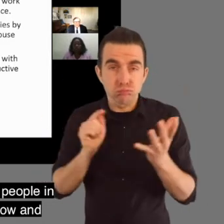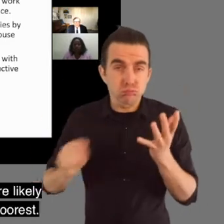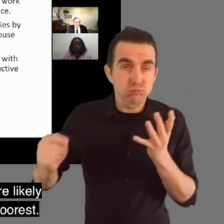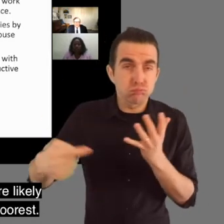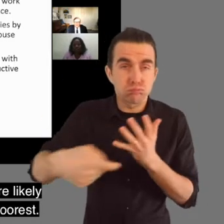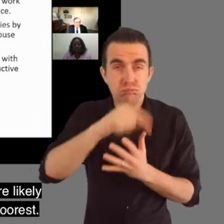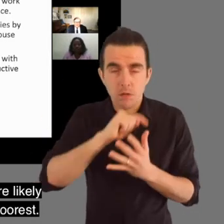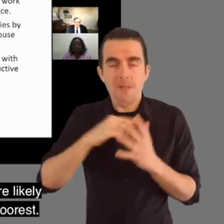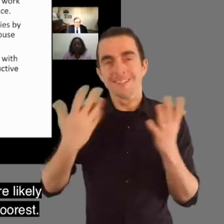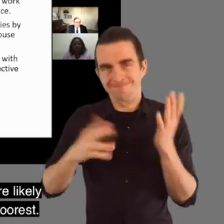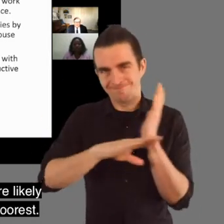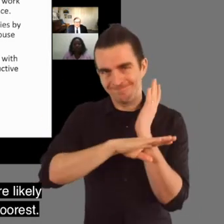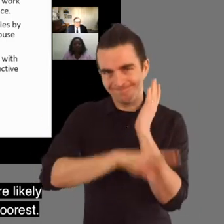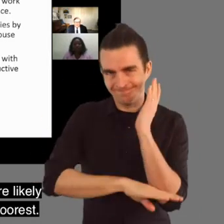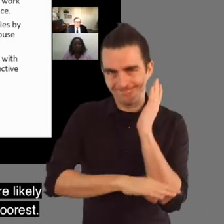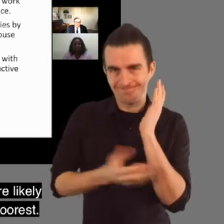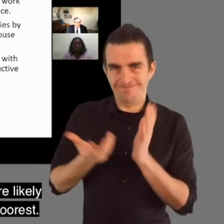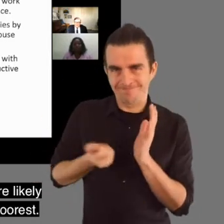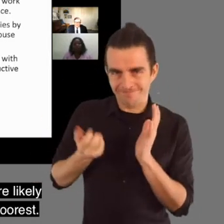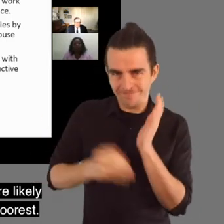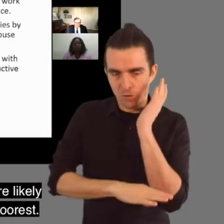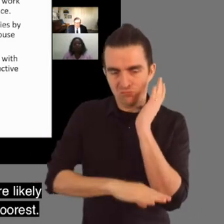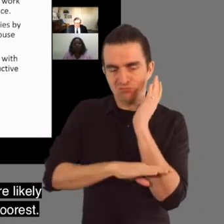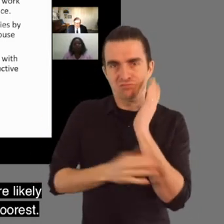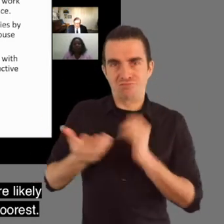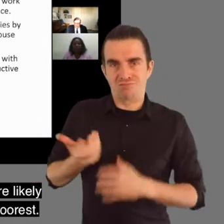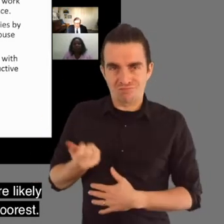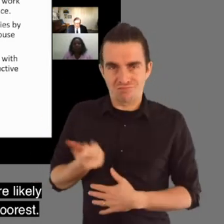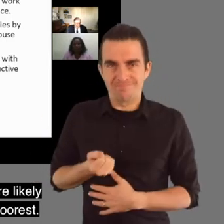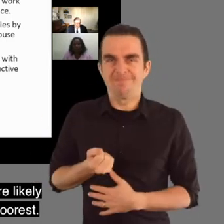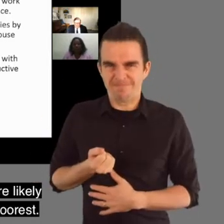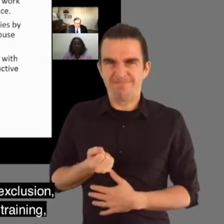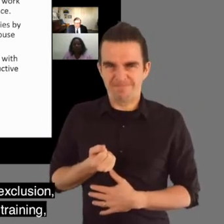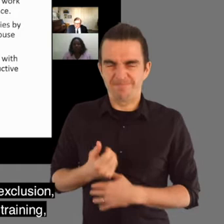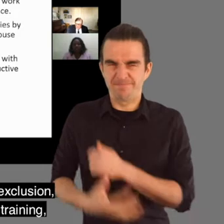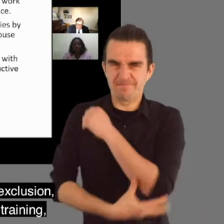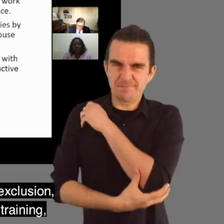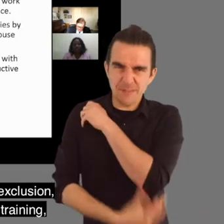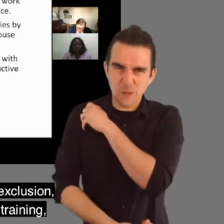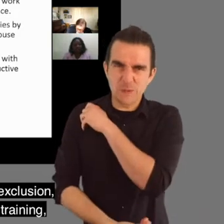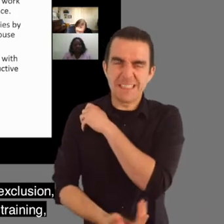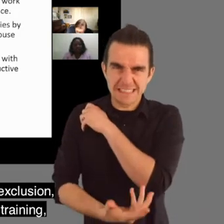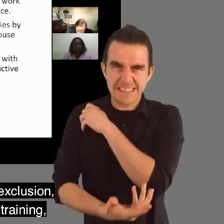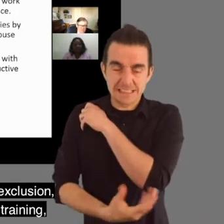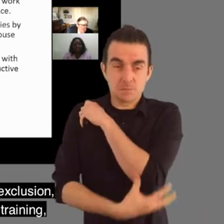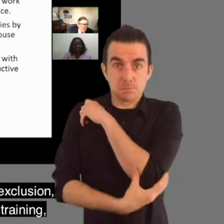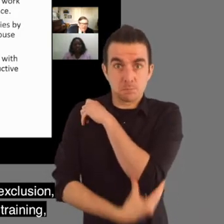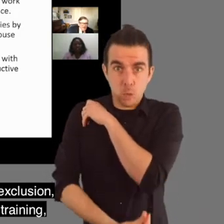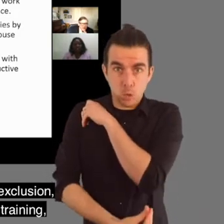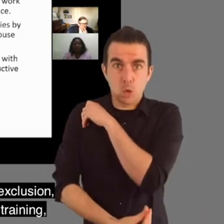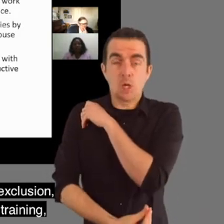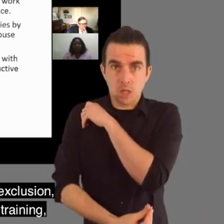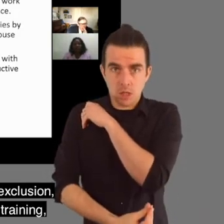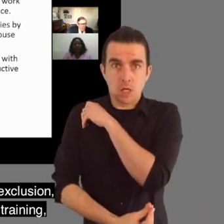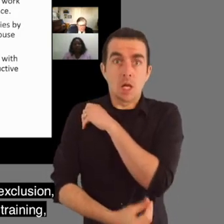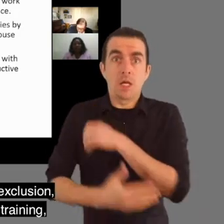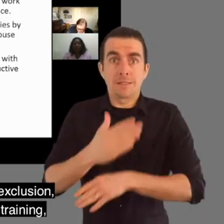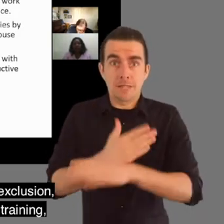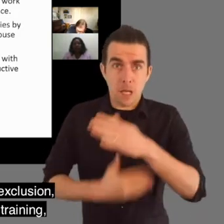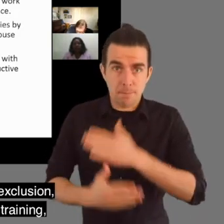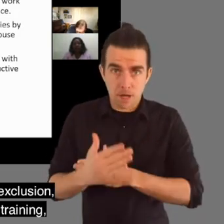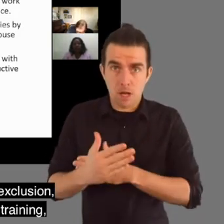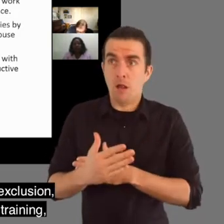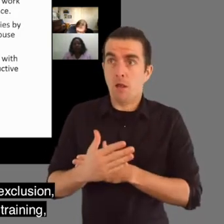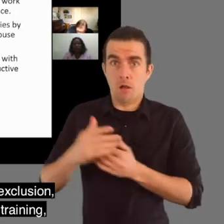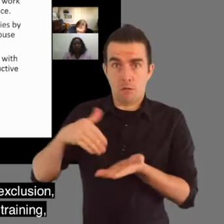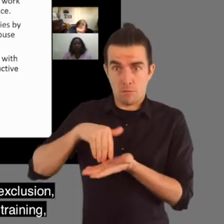and middle income countries, are likely to be found amongst the poorest. A vicious cycle of